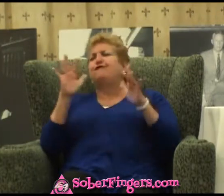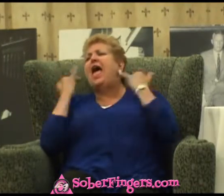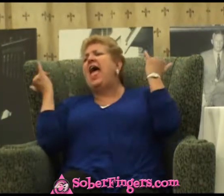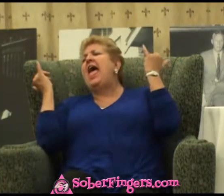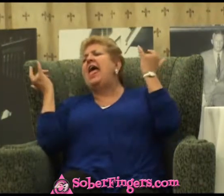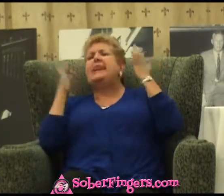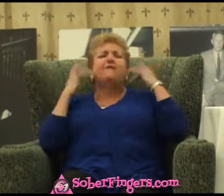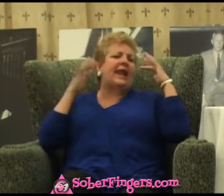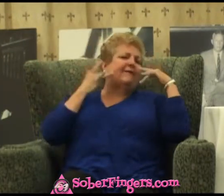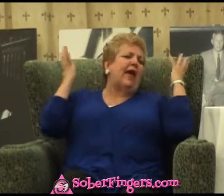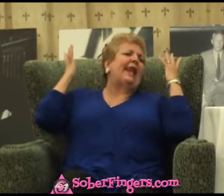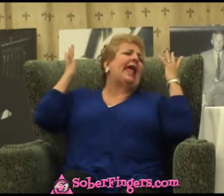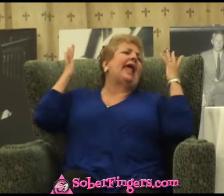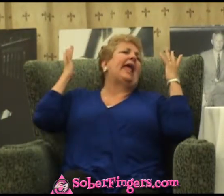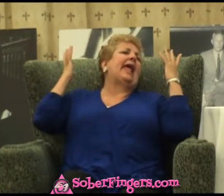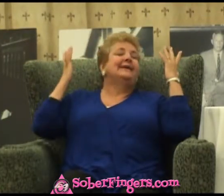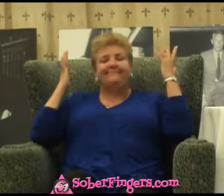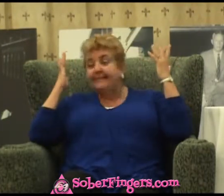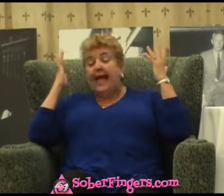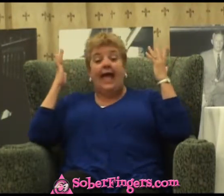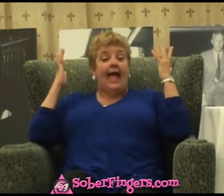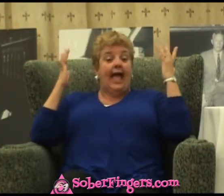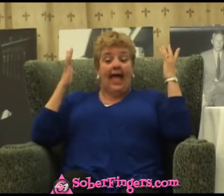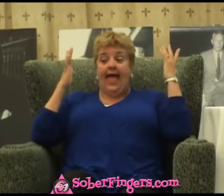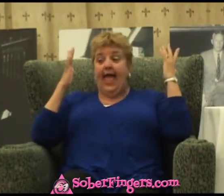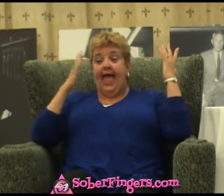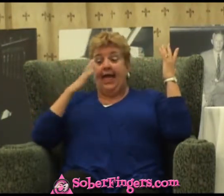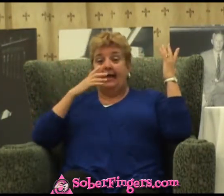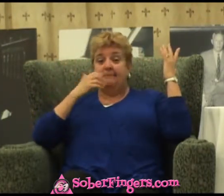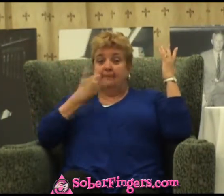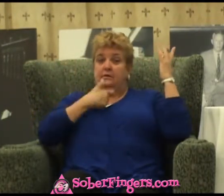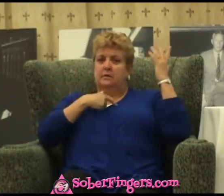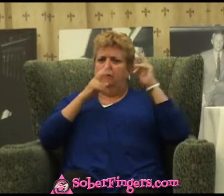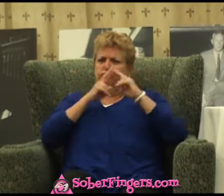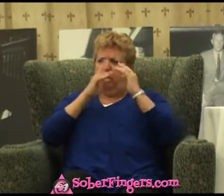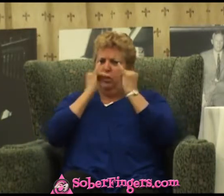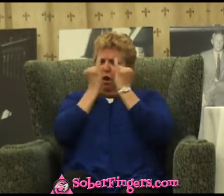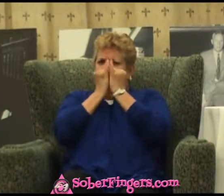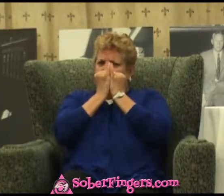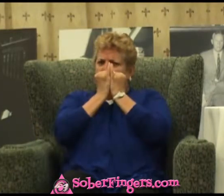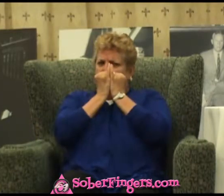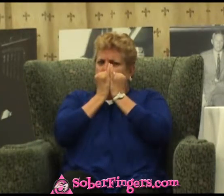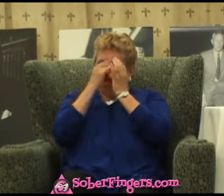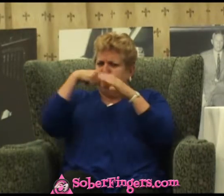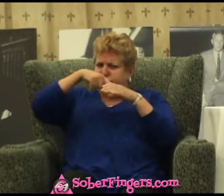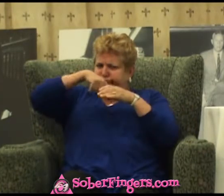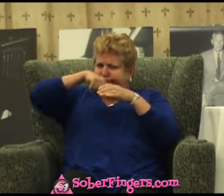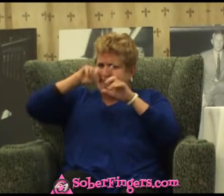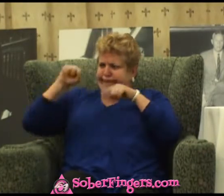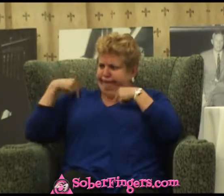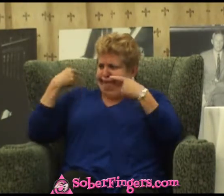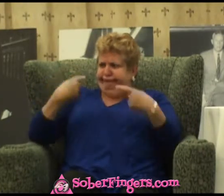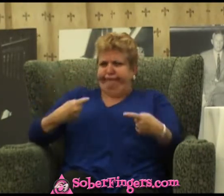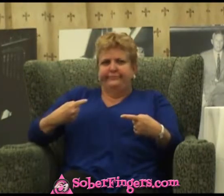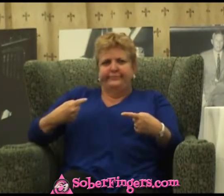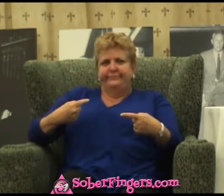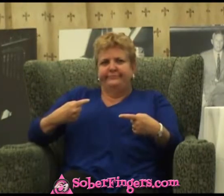Friendly. And I've been a little isolated for a while. And I would serve. In